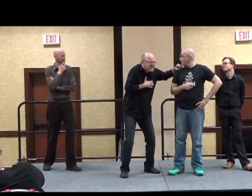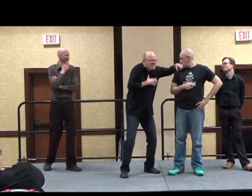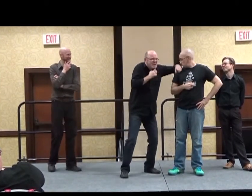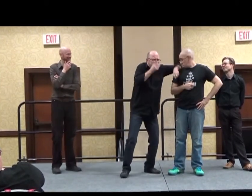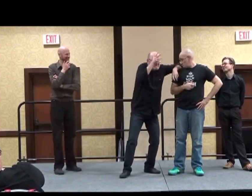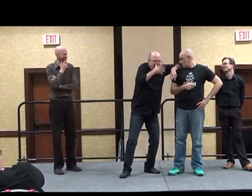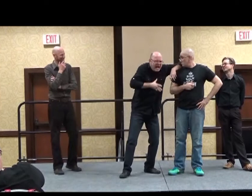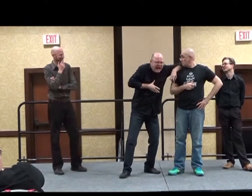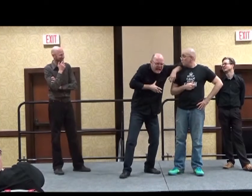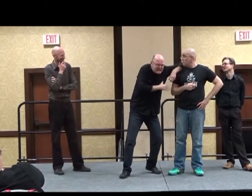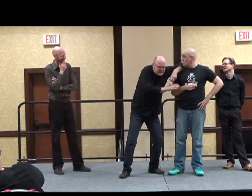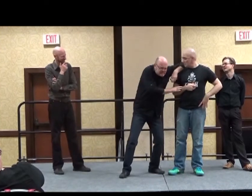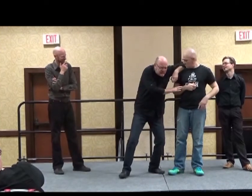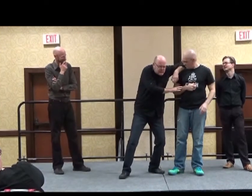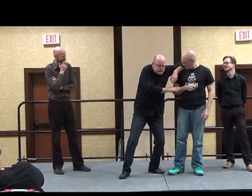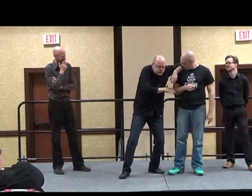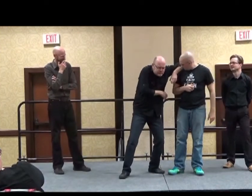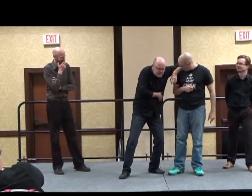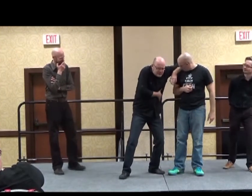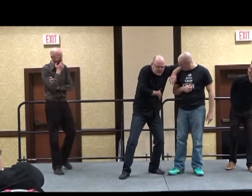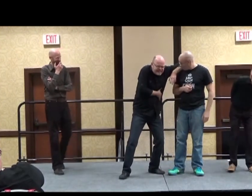Oh, I'm just an old man.